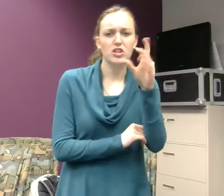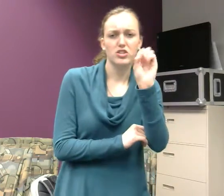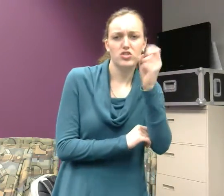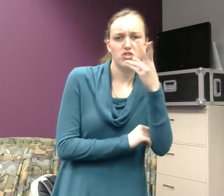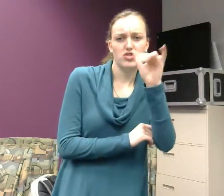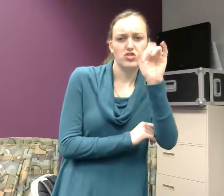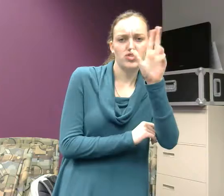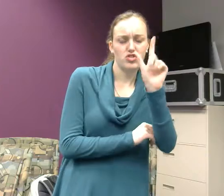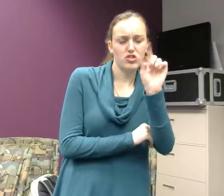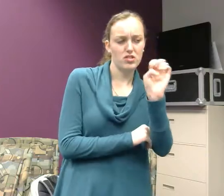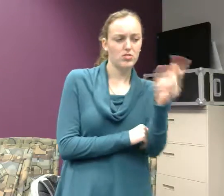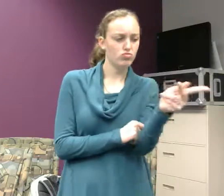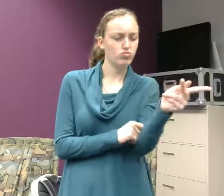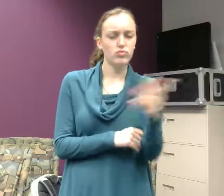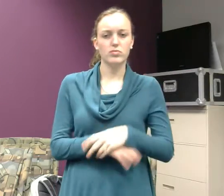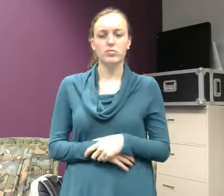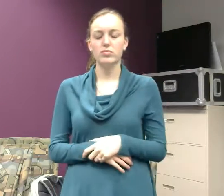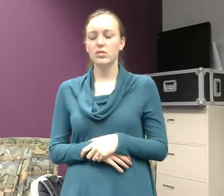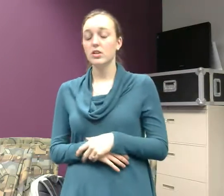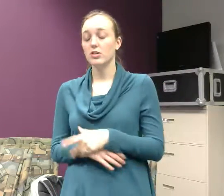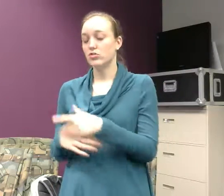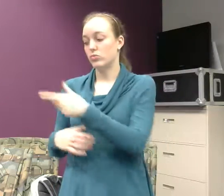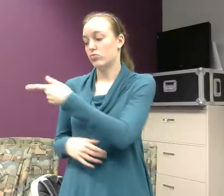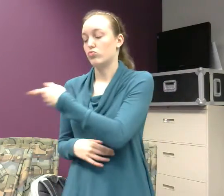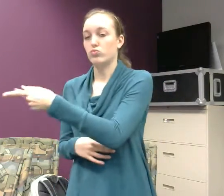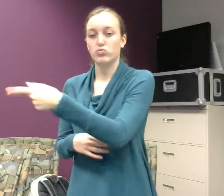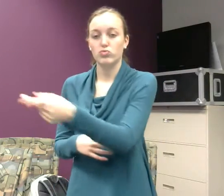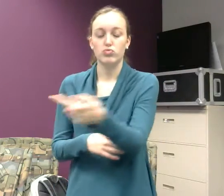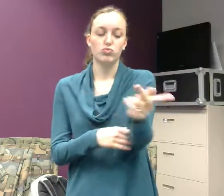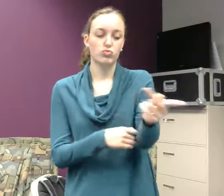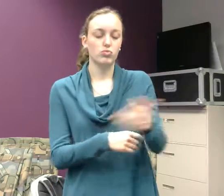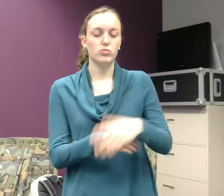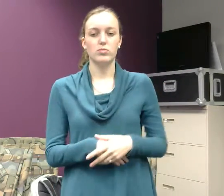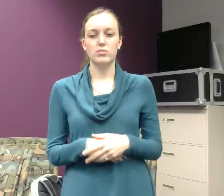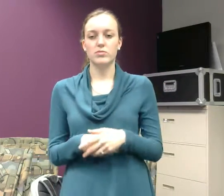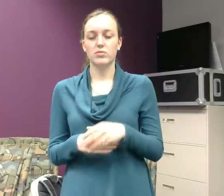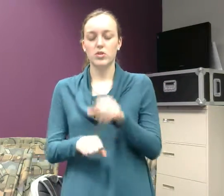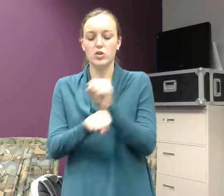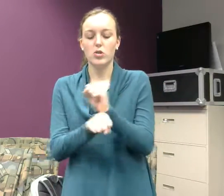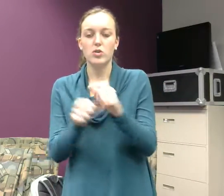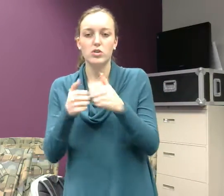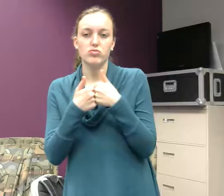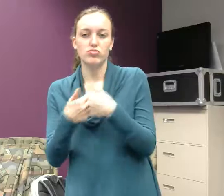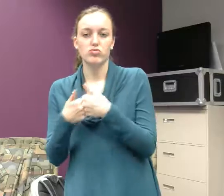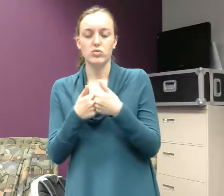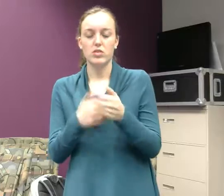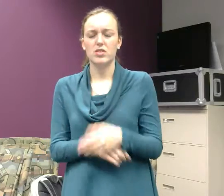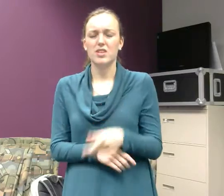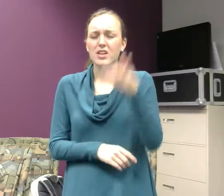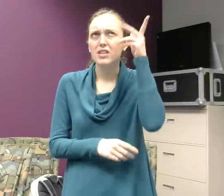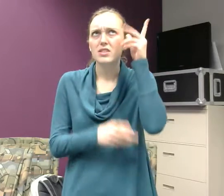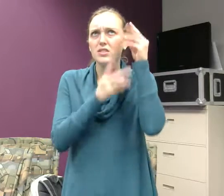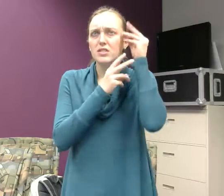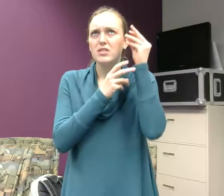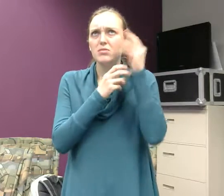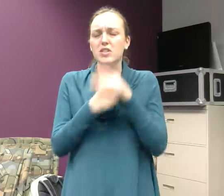be going ahead and doing that investigation. We're going to be thinking about how we use air and